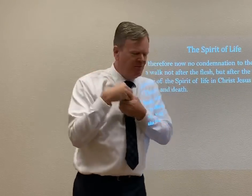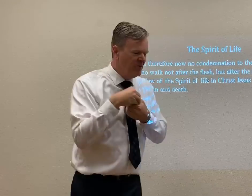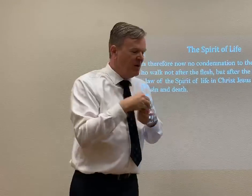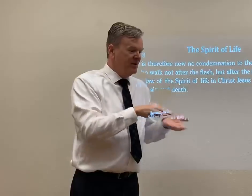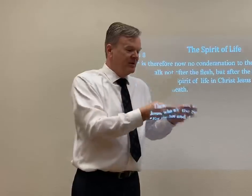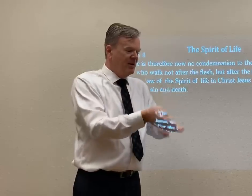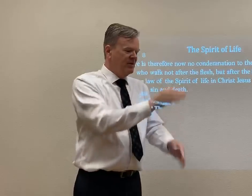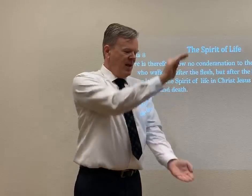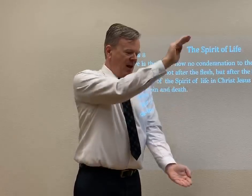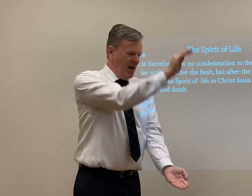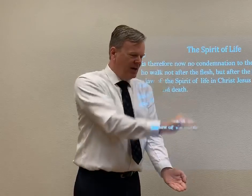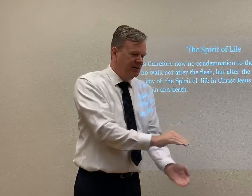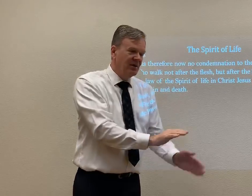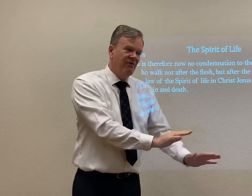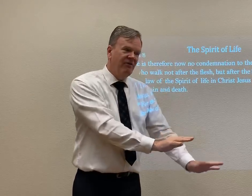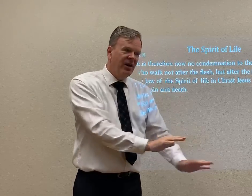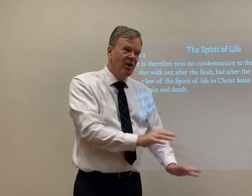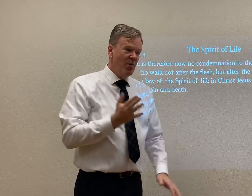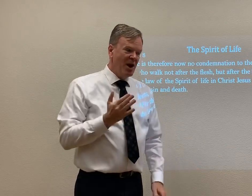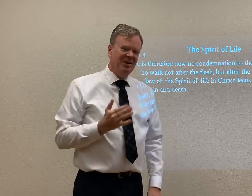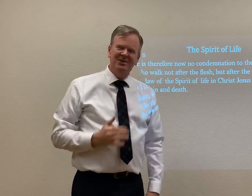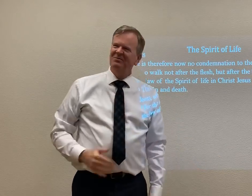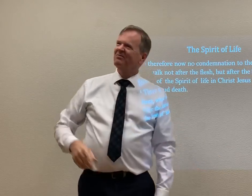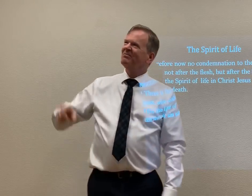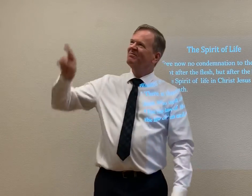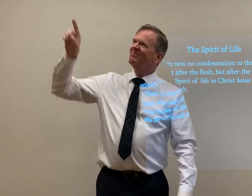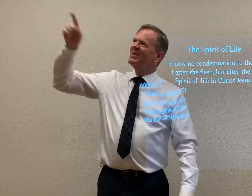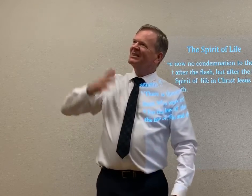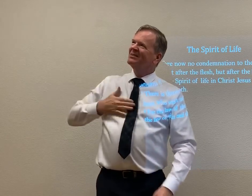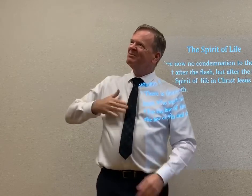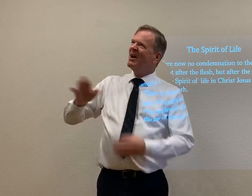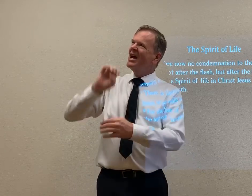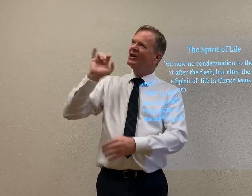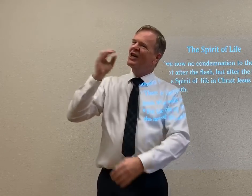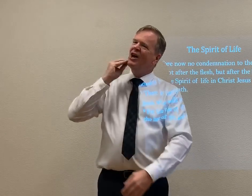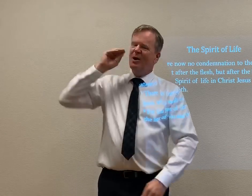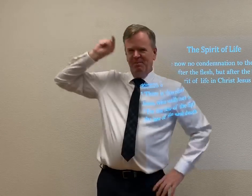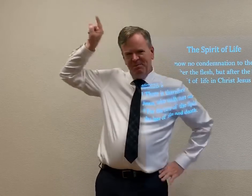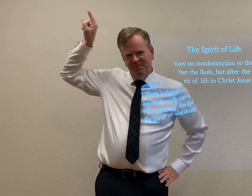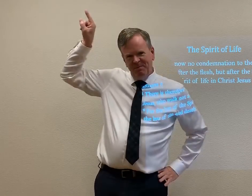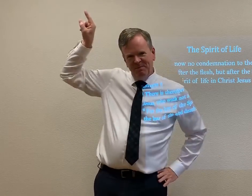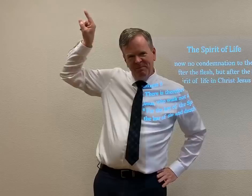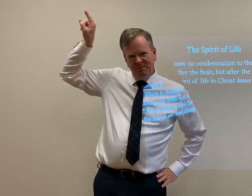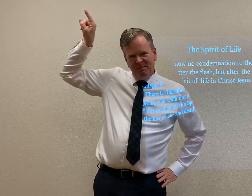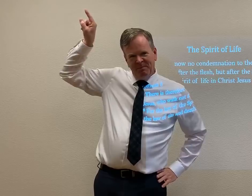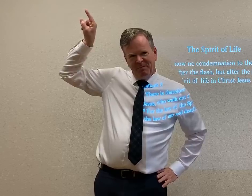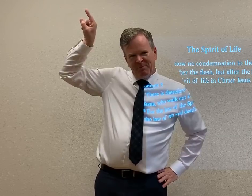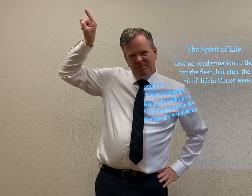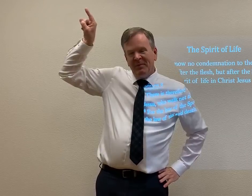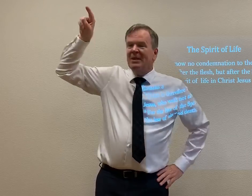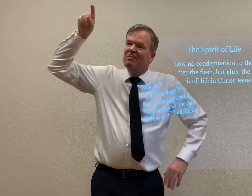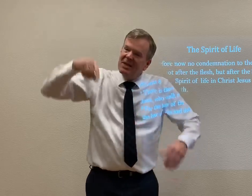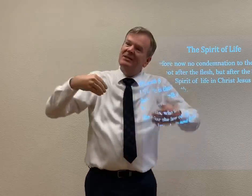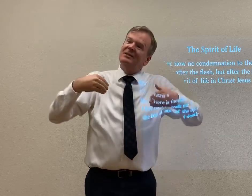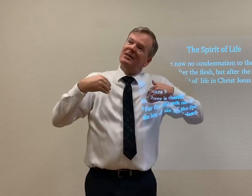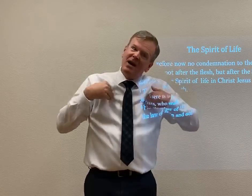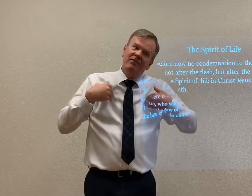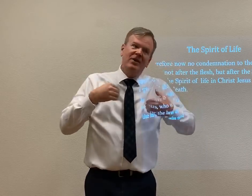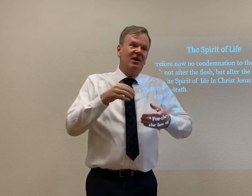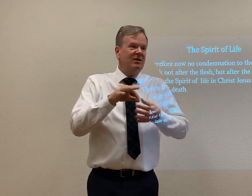God, because that fear of death is reduced, because we know, God, you have my eternal home. You, that's where I need